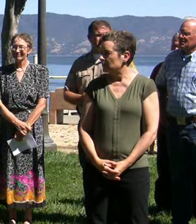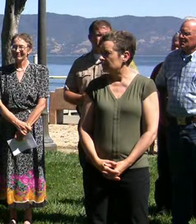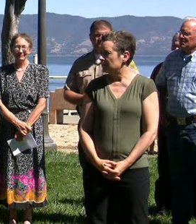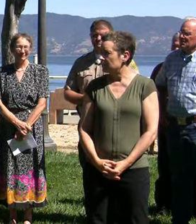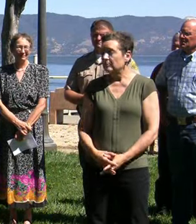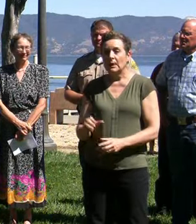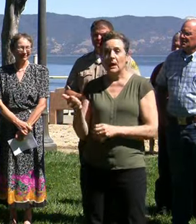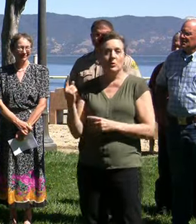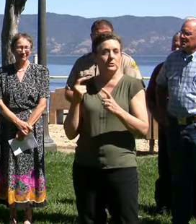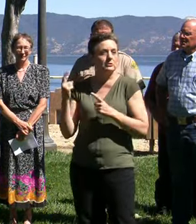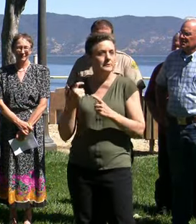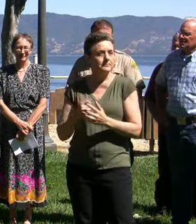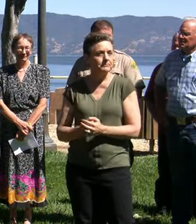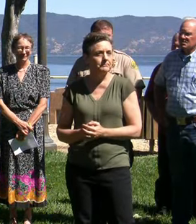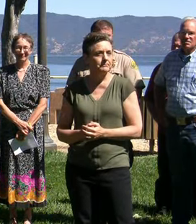All right, any other questions?